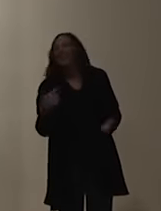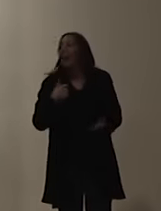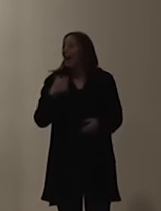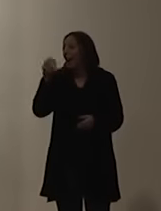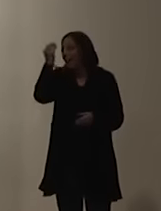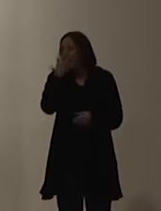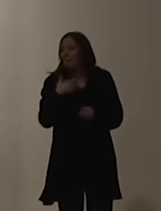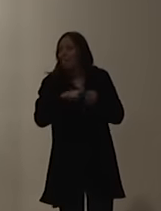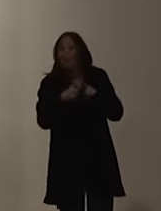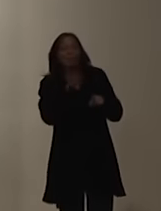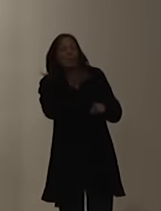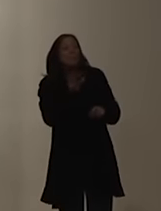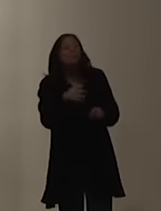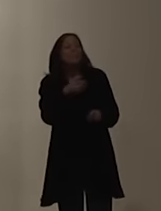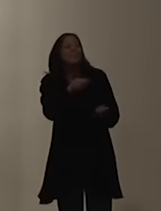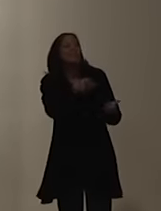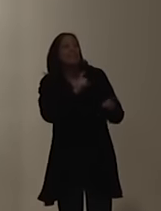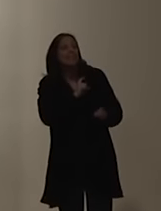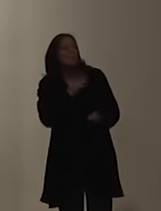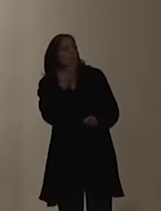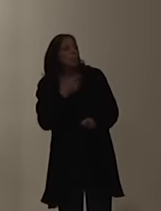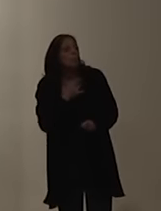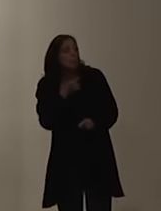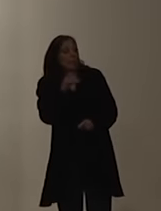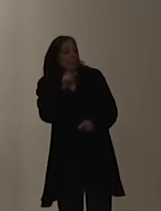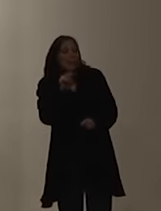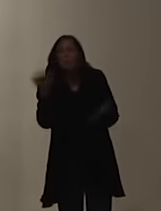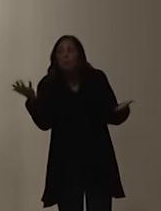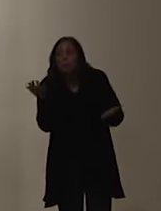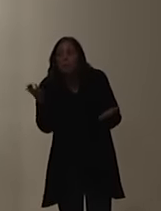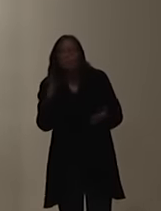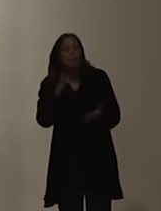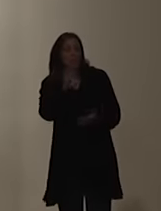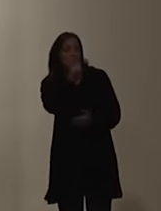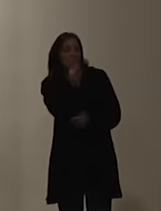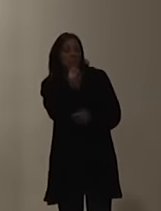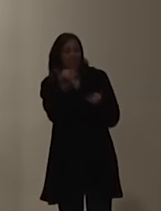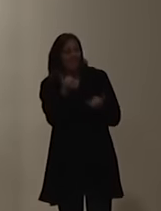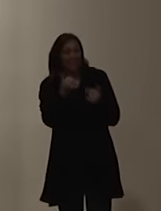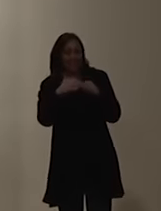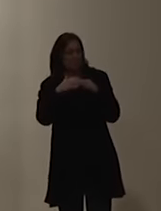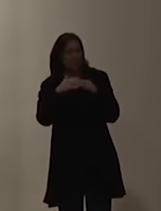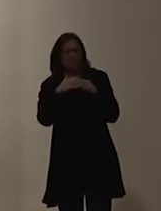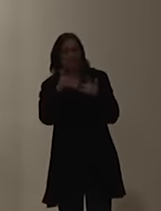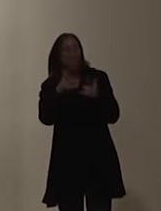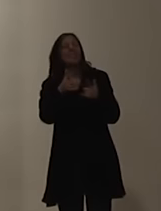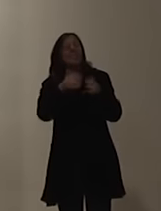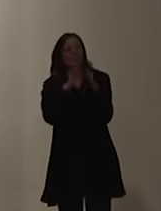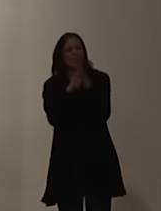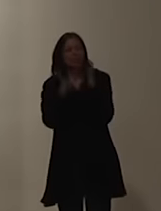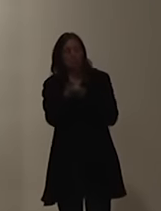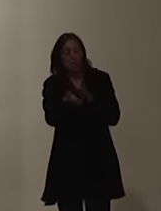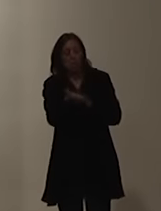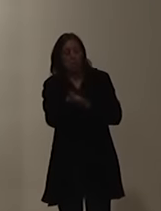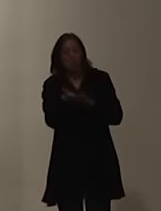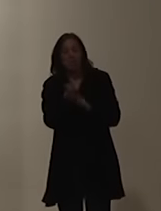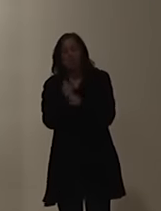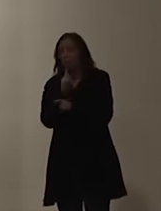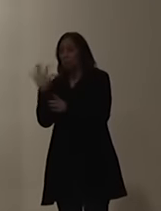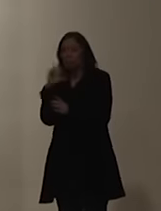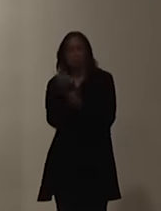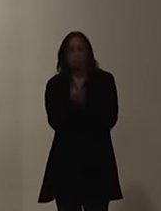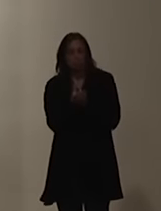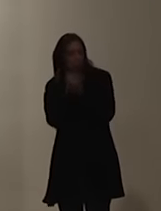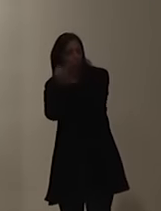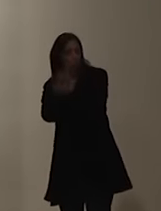get our butts in gear and work with the people who already are obliged to do the work. Because some people were saying, we're not going to work